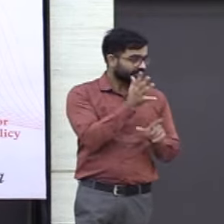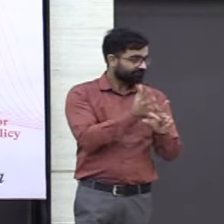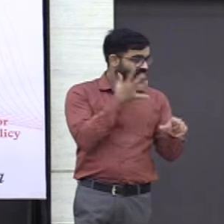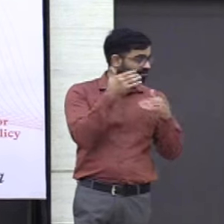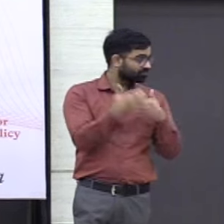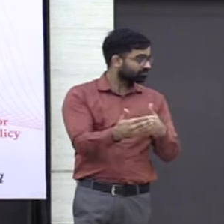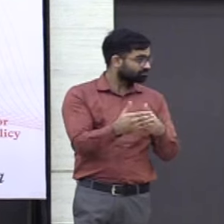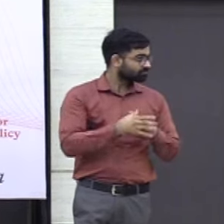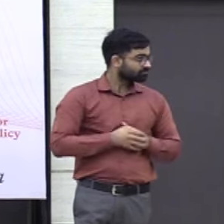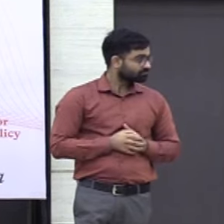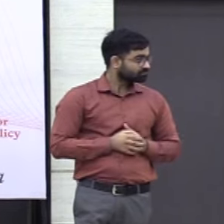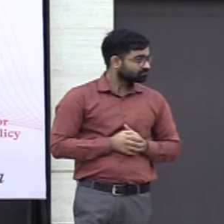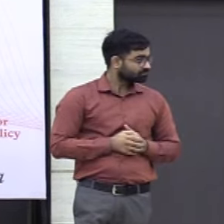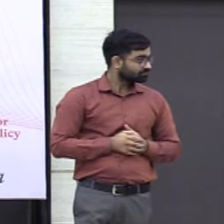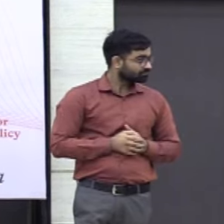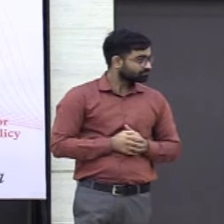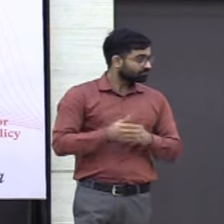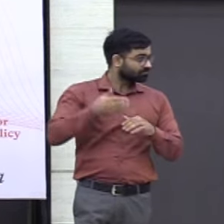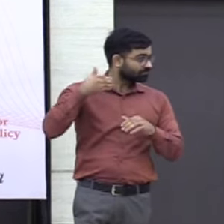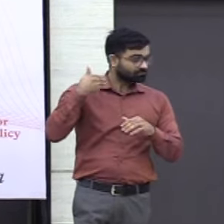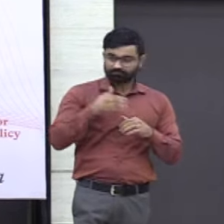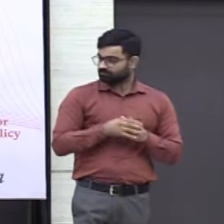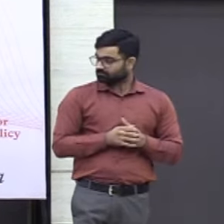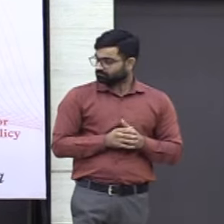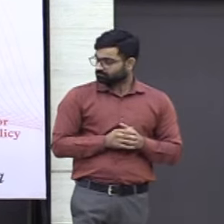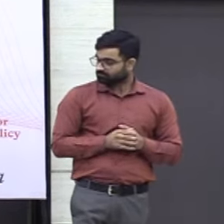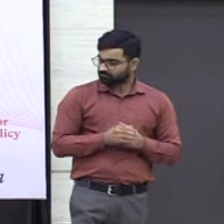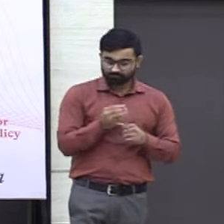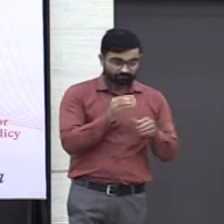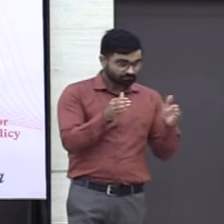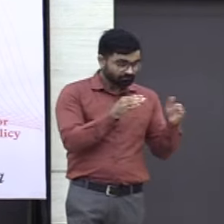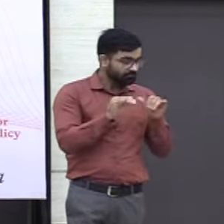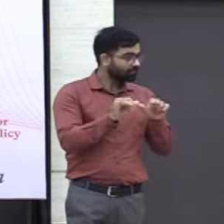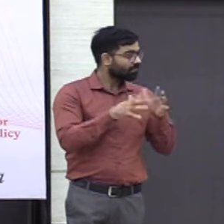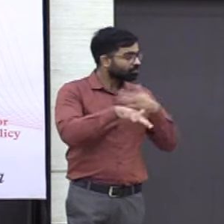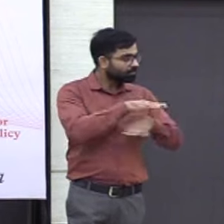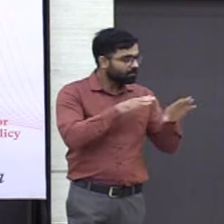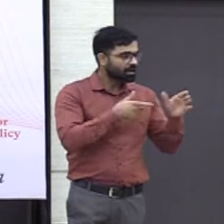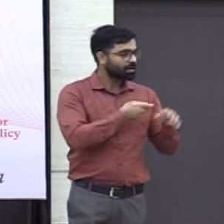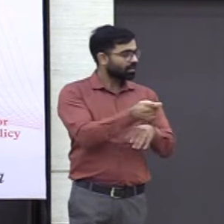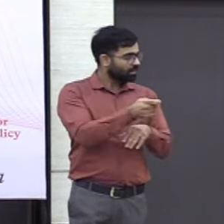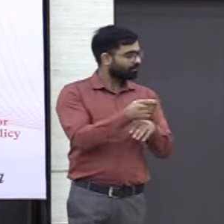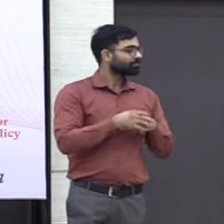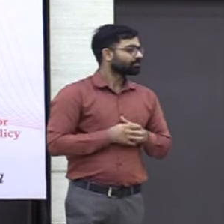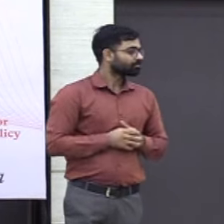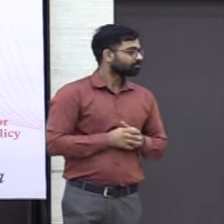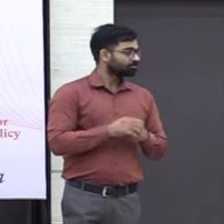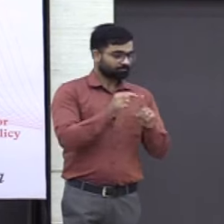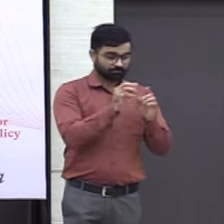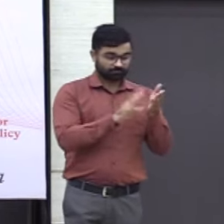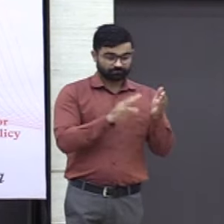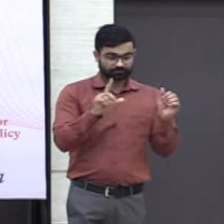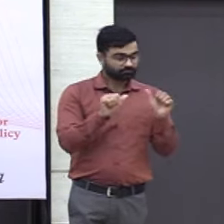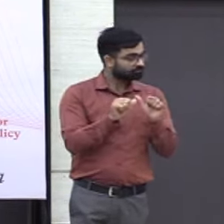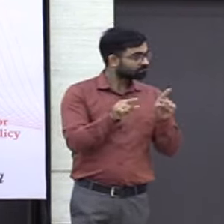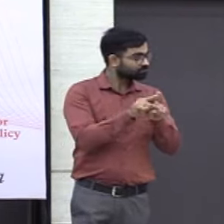5 years. 5 years, and the previous are. That's if it's organized crime. If it's organized crime, like PMLA would